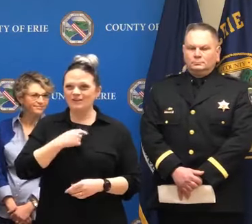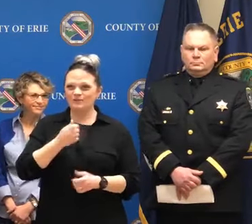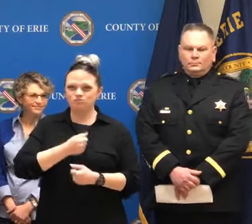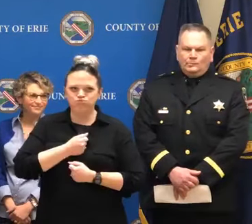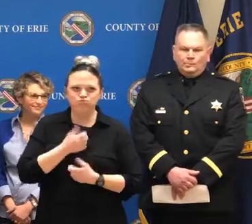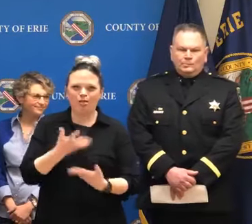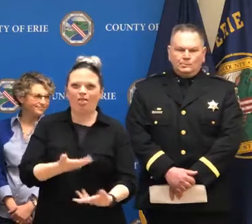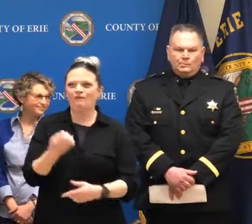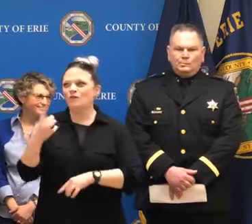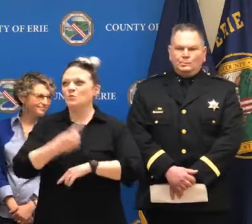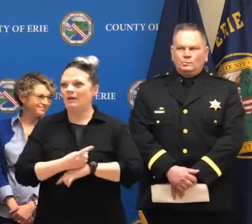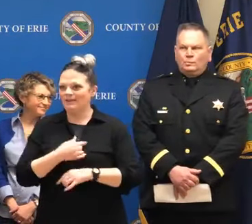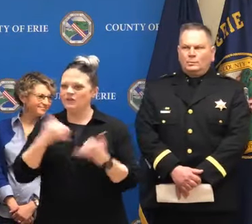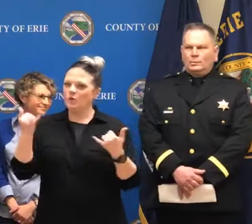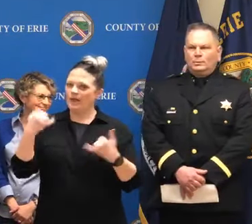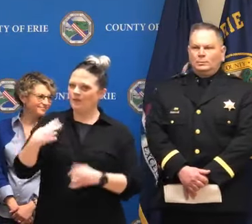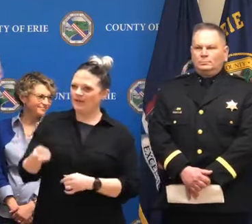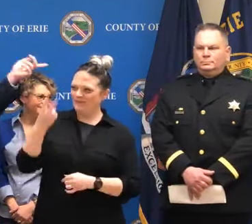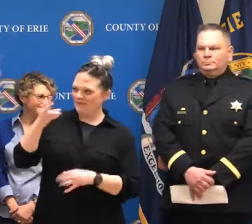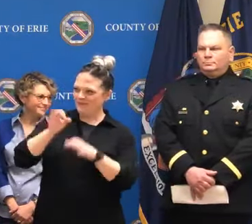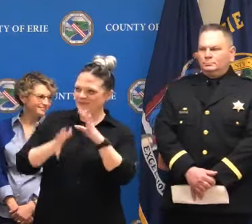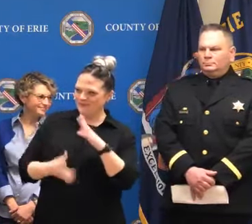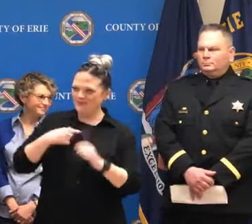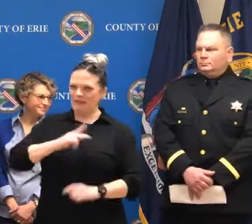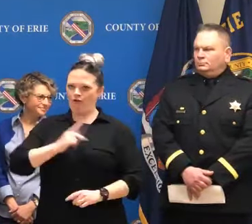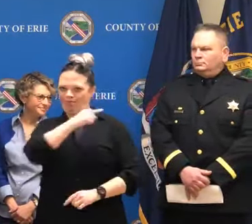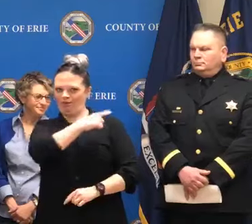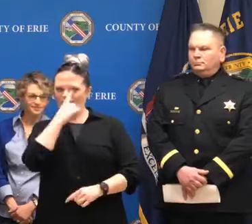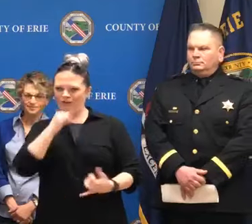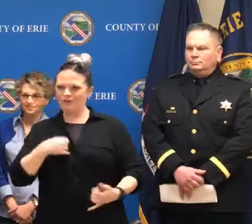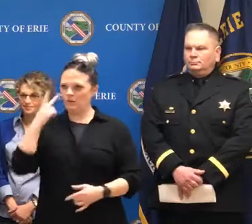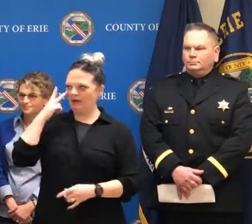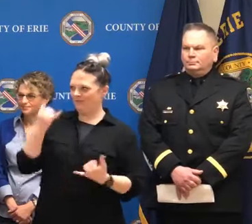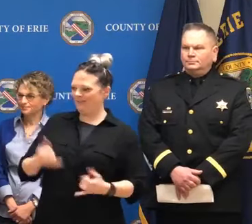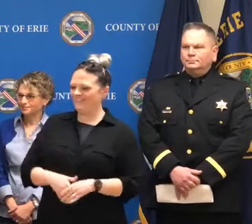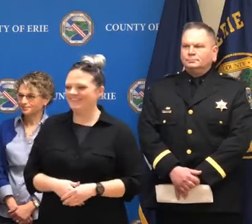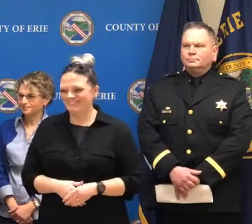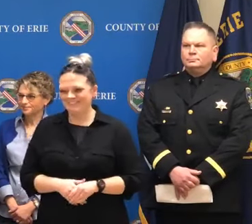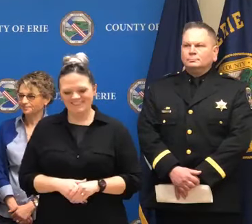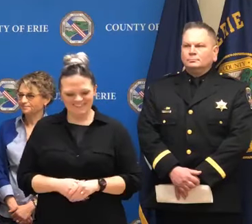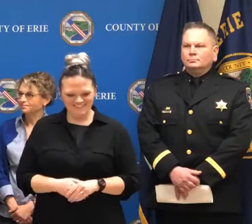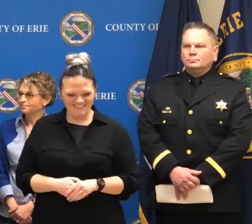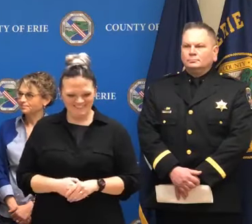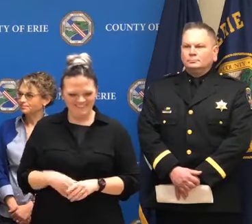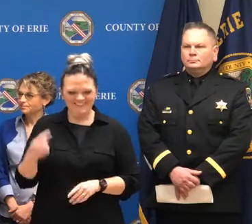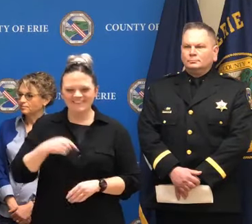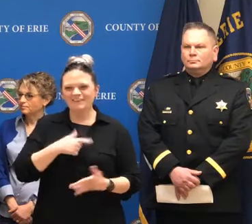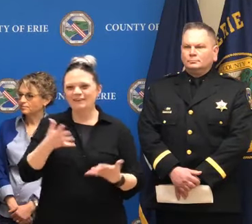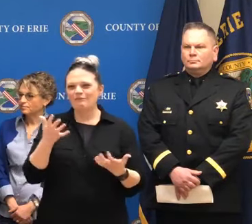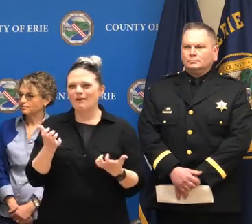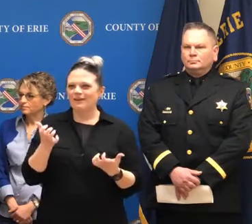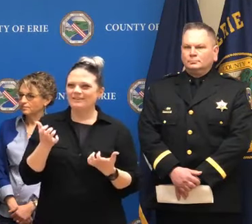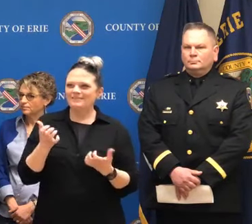ago, as you noticed, we're now going down to two speakers. Karen's over there for now. Kendra's up right now. And we do want to give